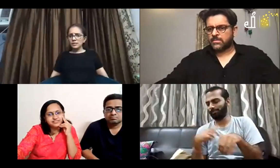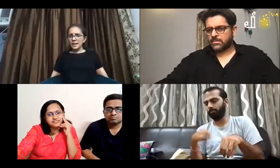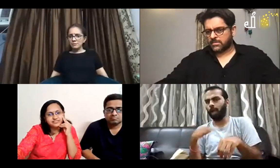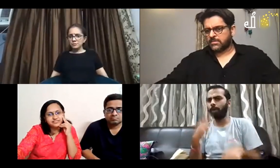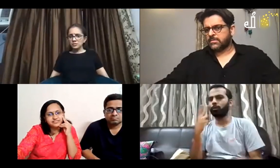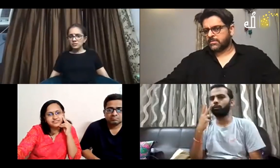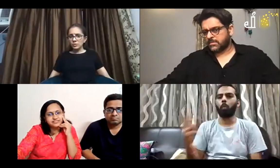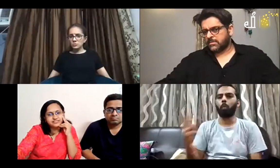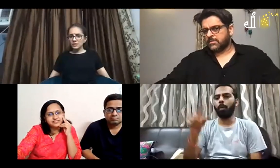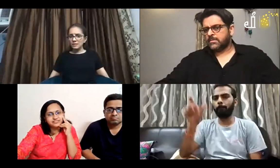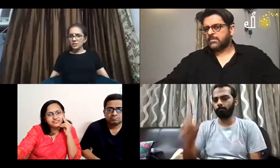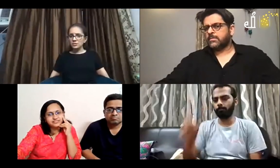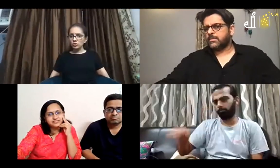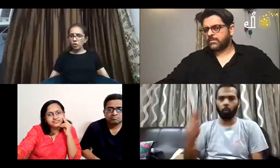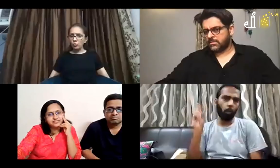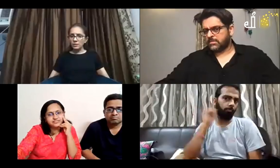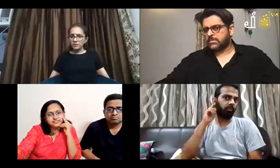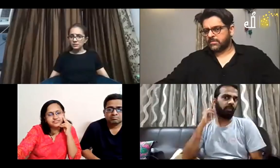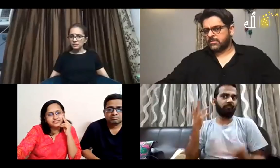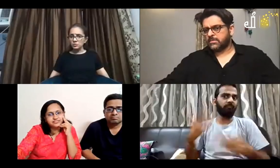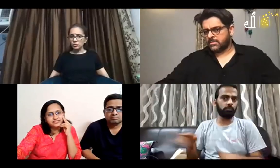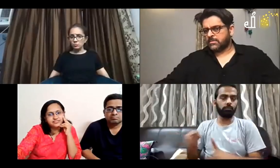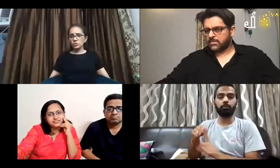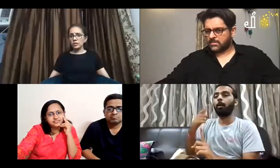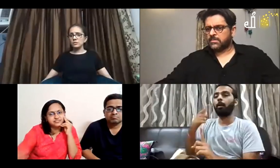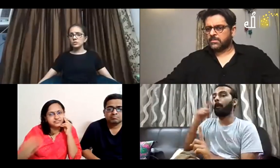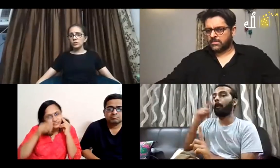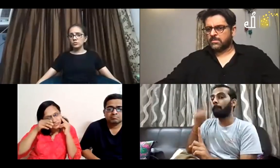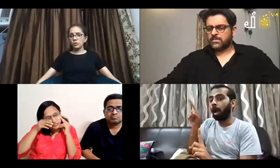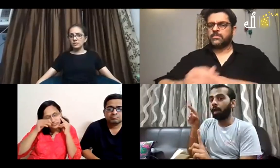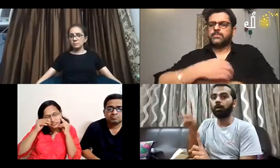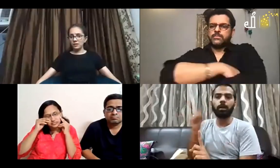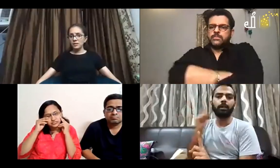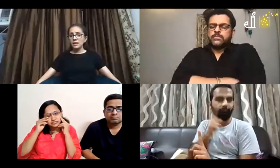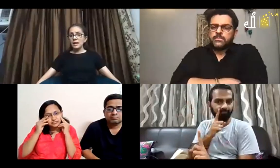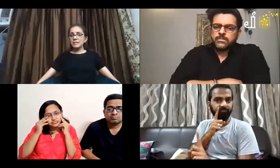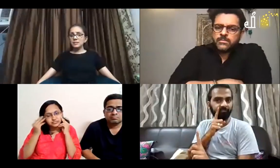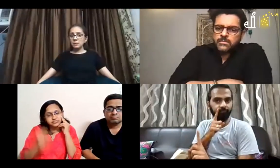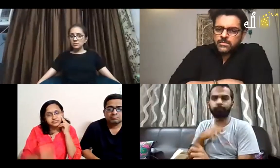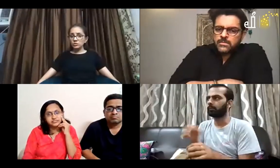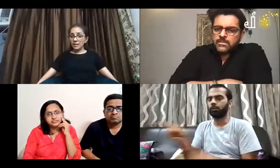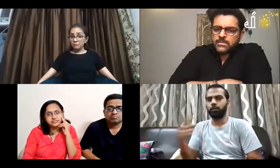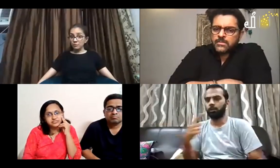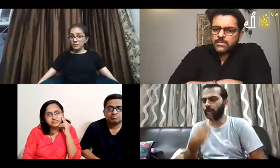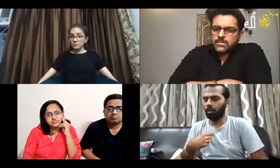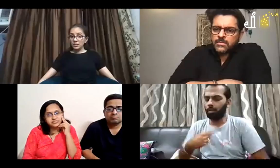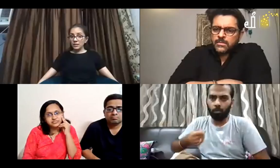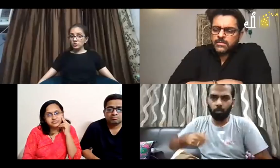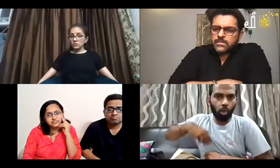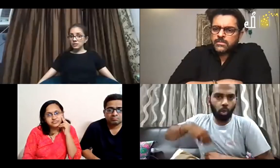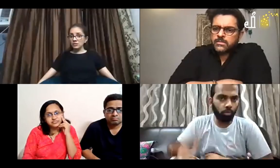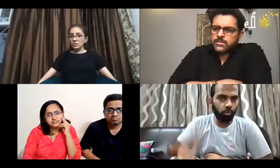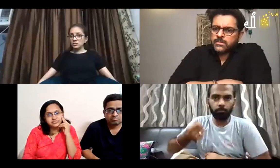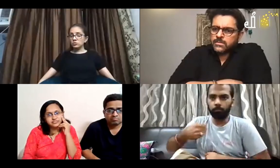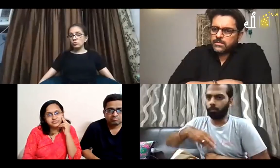so we left. Once we left, I saw one person, a small child who had gotten a cochlear implant, and the mother was deaf. And